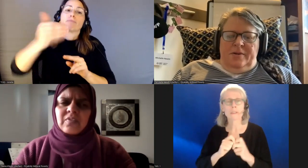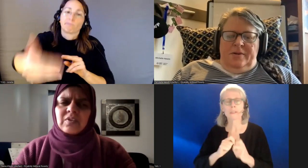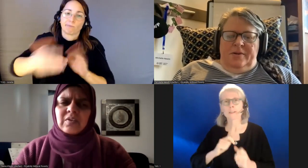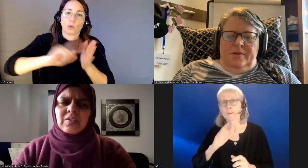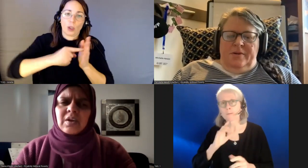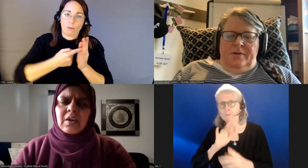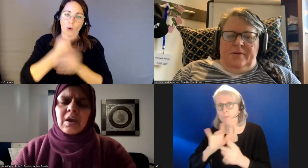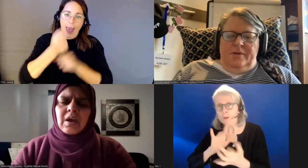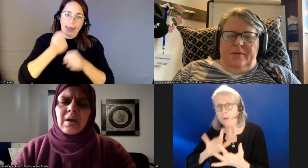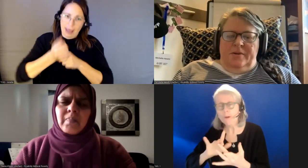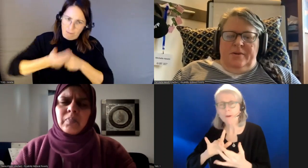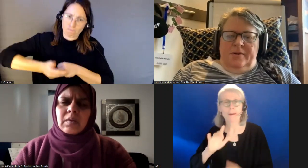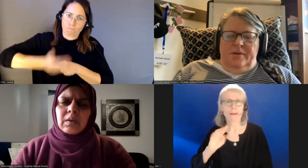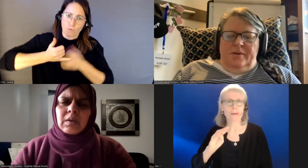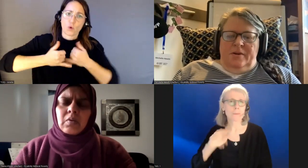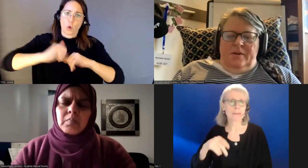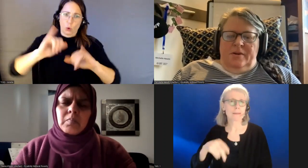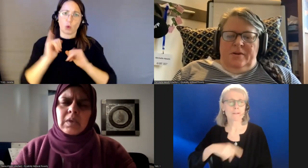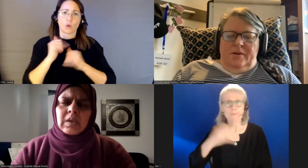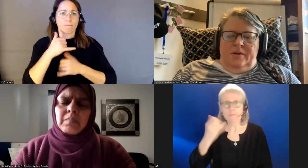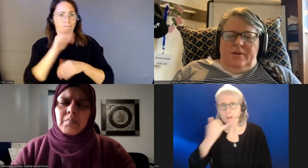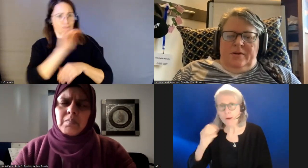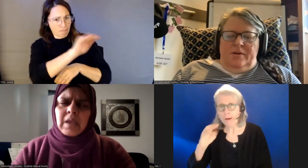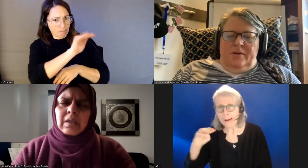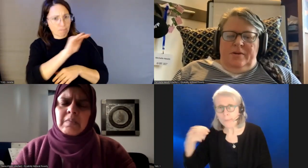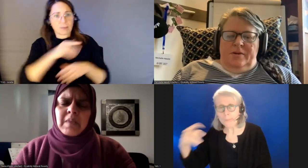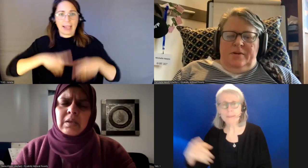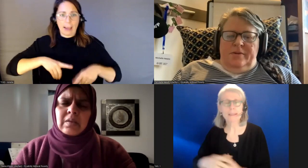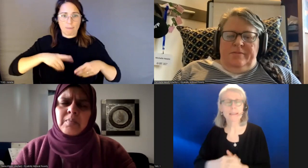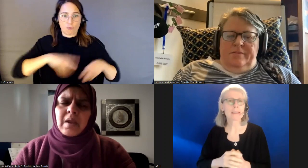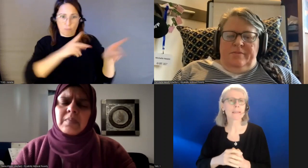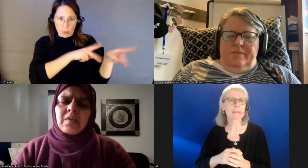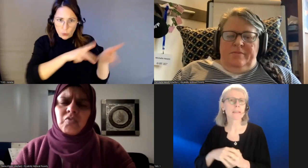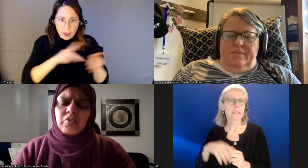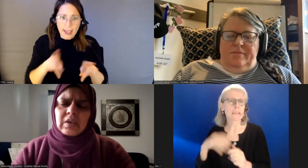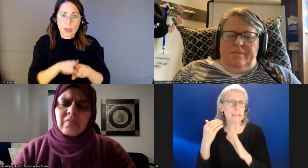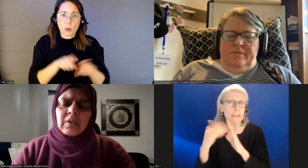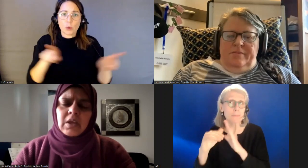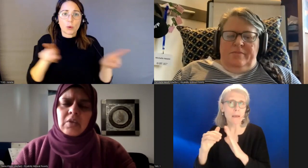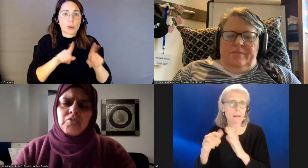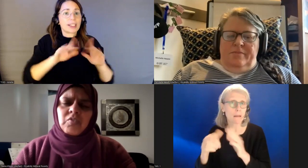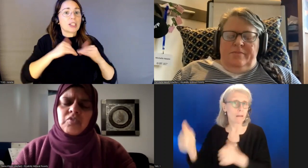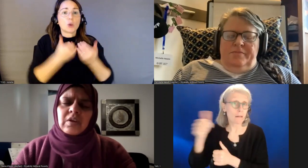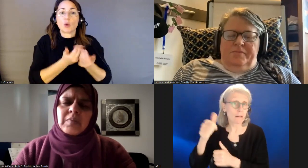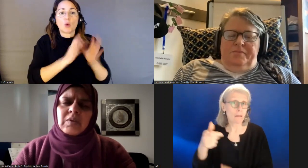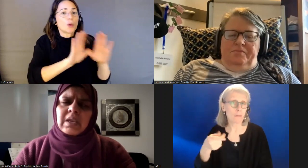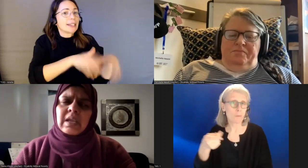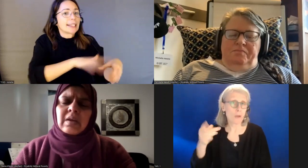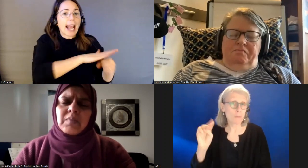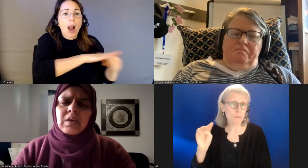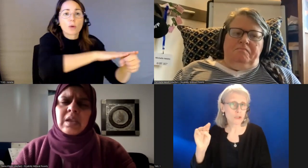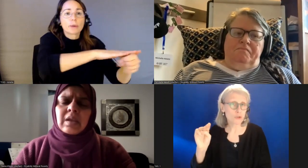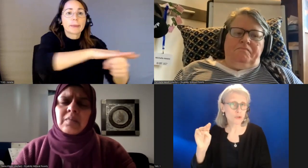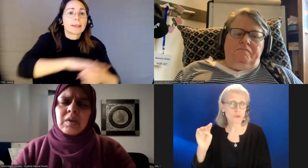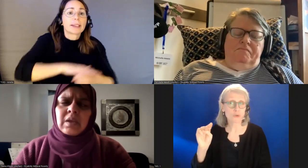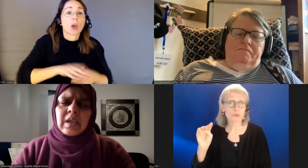MPs' offices, you know, emailing the Prime Minister, even just